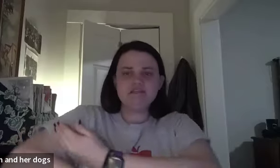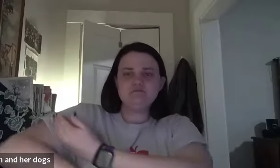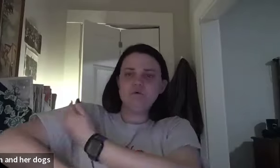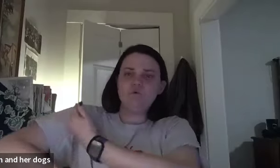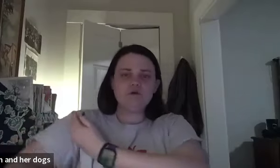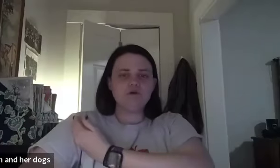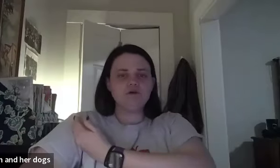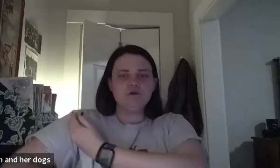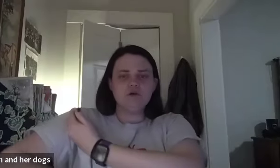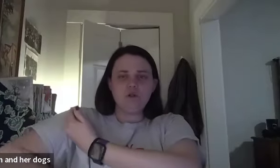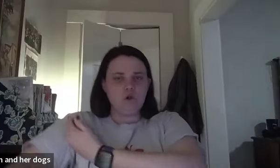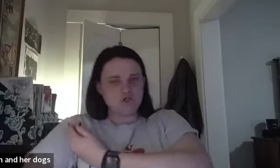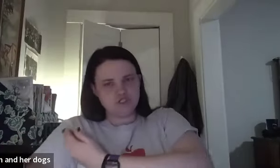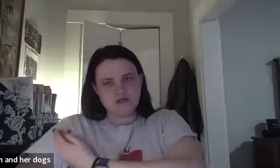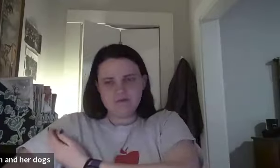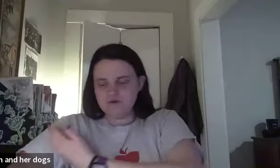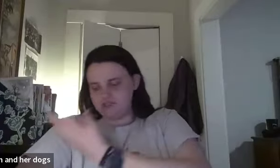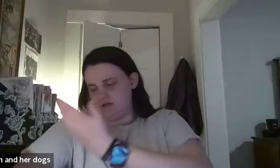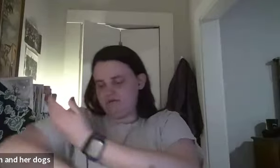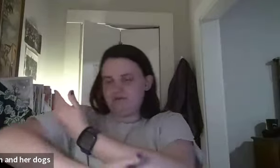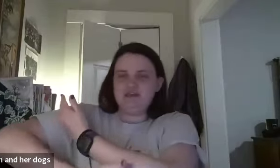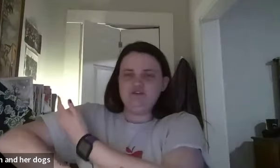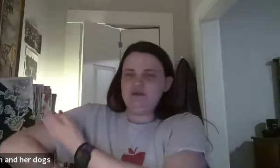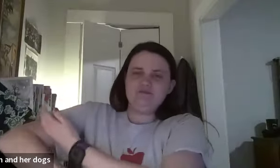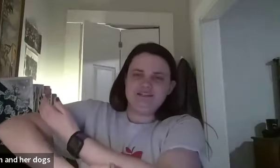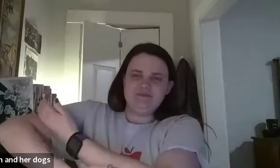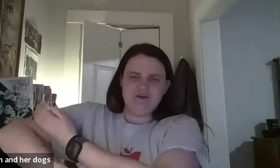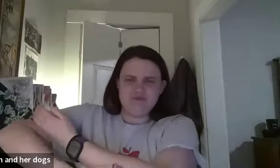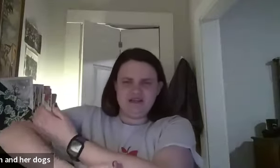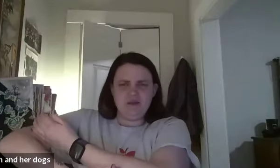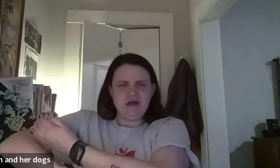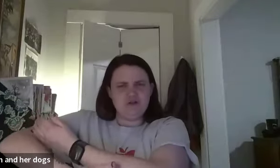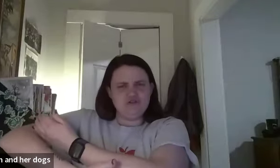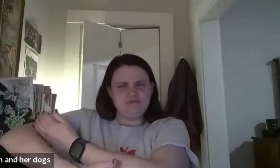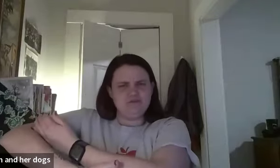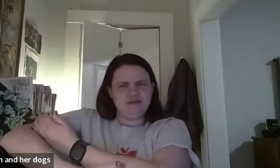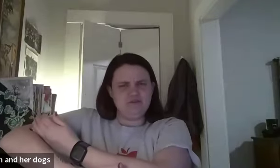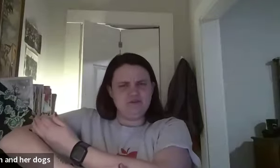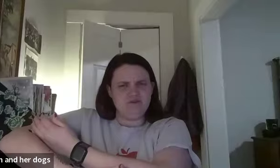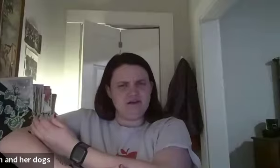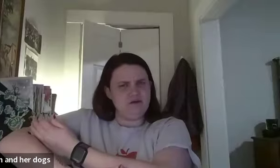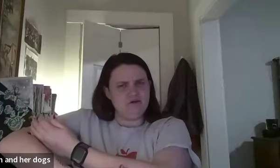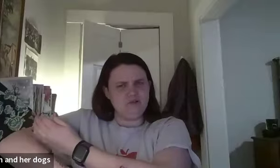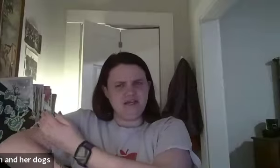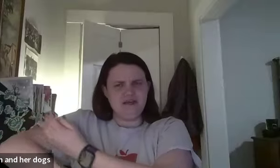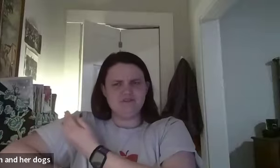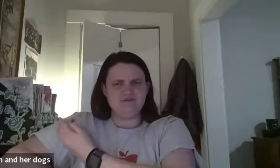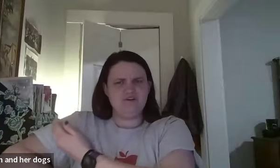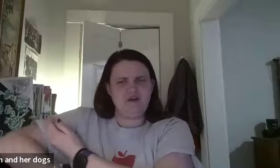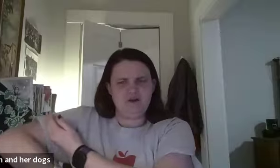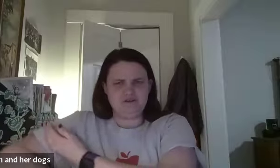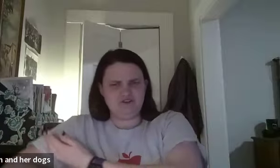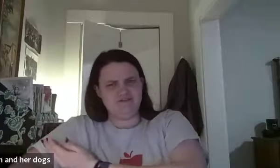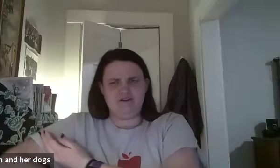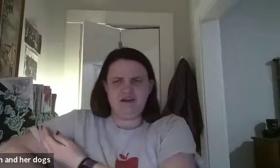is more larger of emotion. You can't really see my arms. I'm a lot closer up to my computer than I normally am, so it's very awkward trying to figure out how